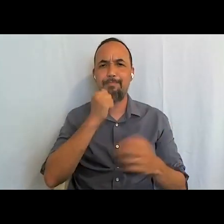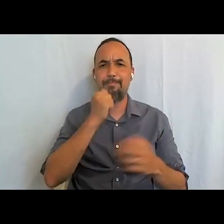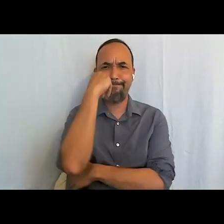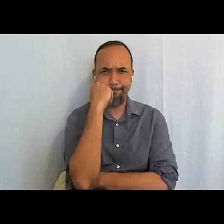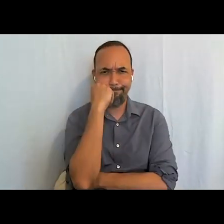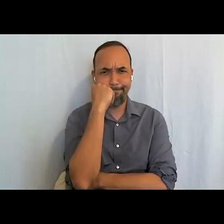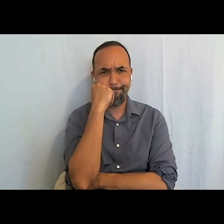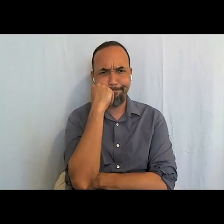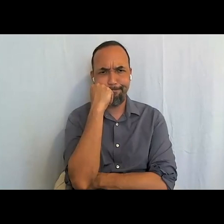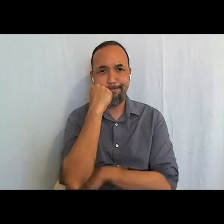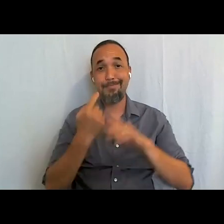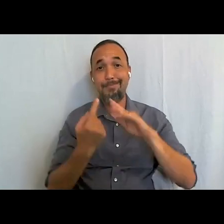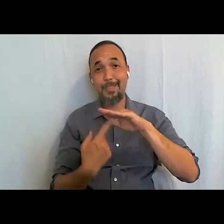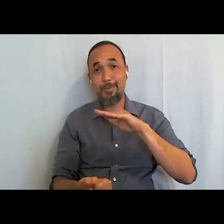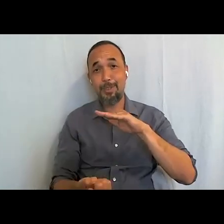disappear.